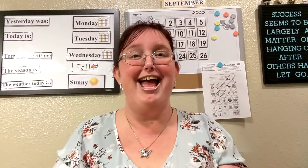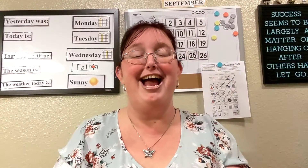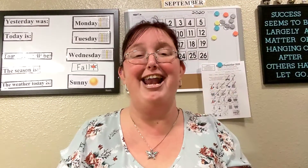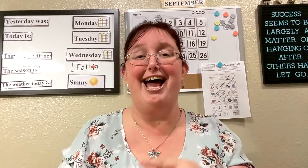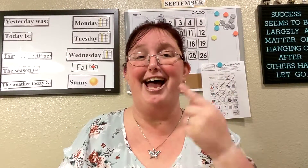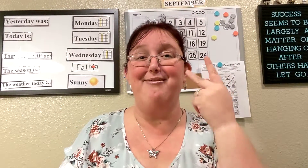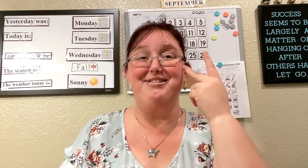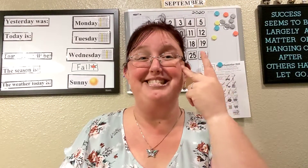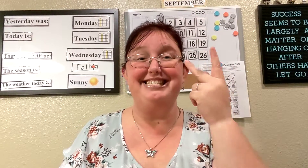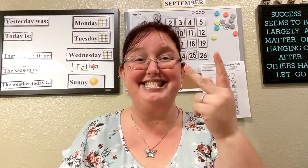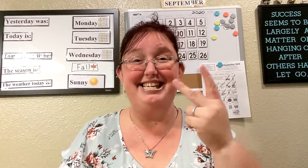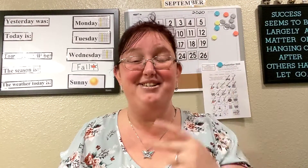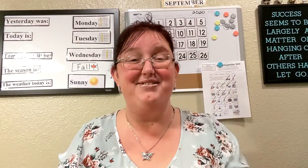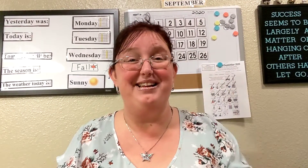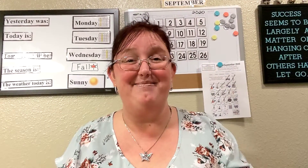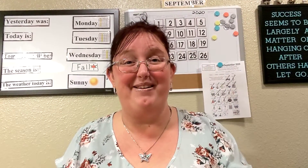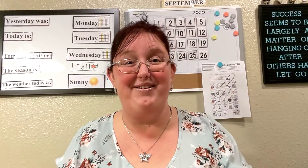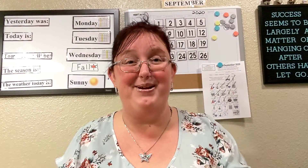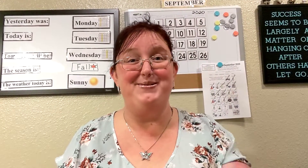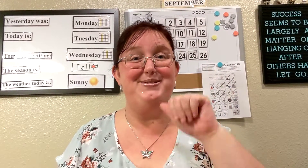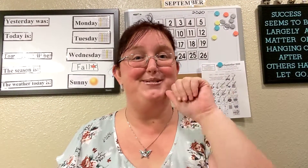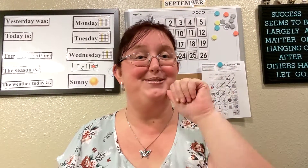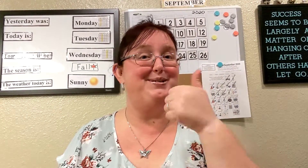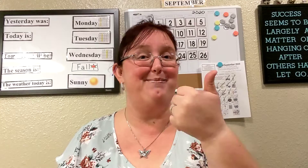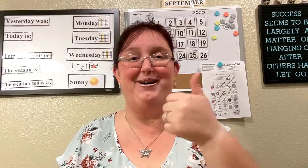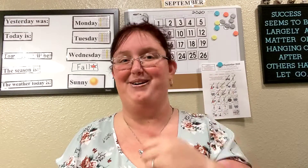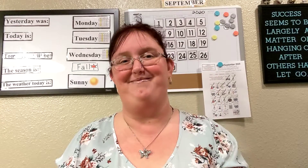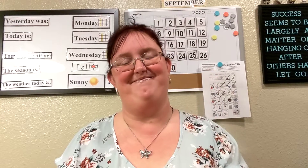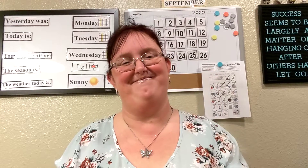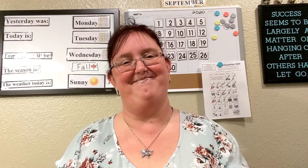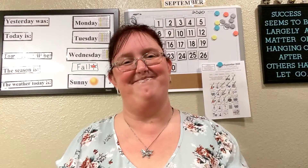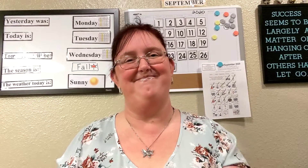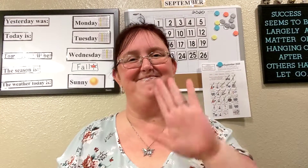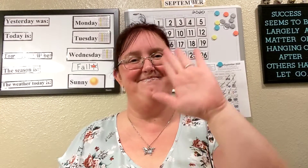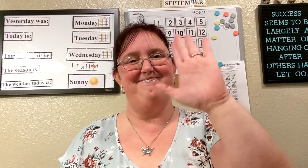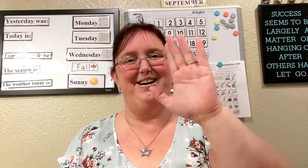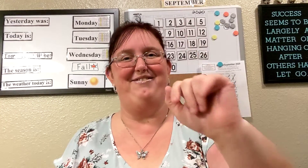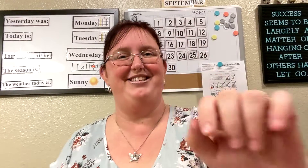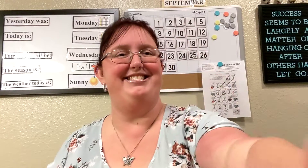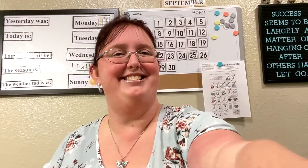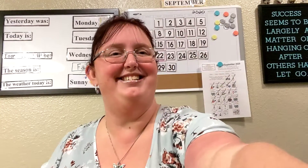And I will see you in my videos tomorrow. Bye, friends.